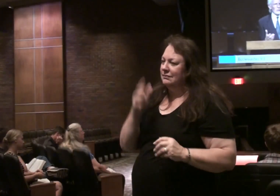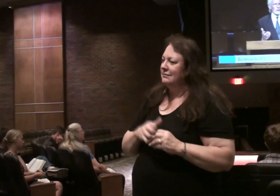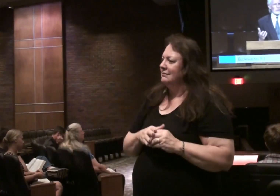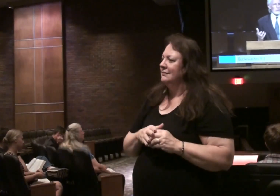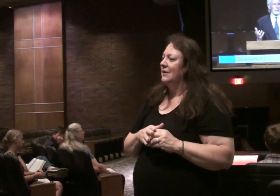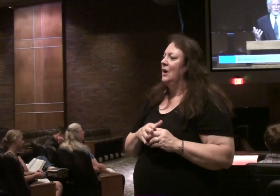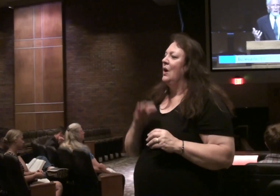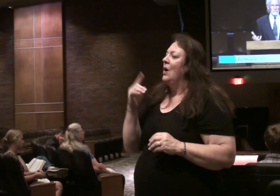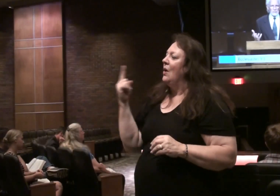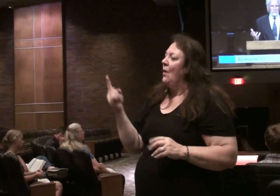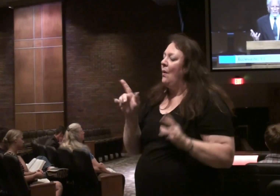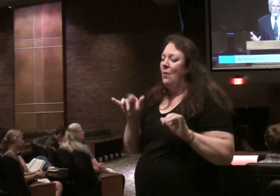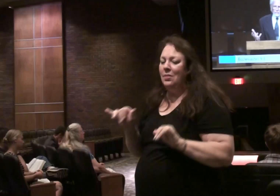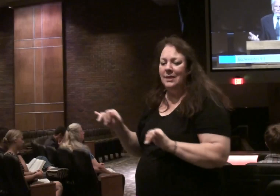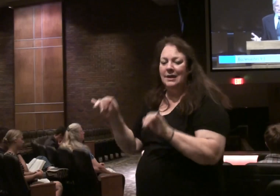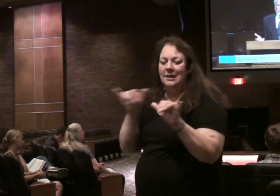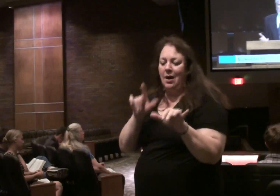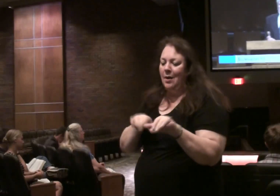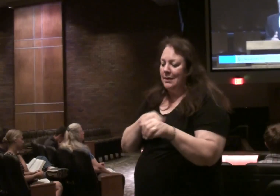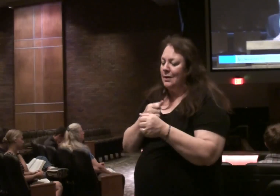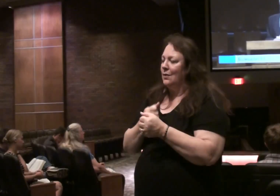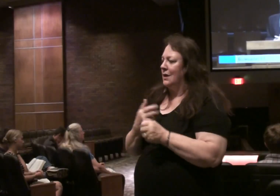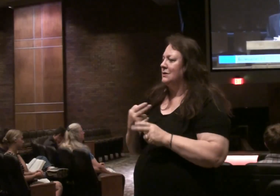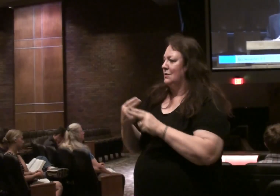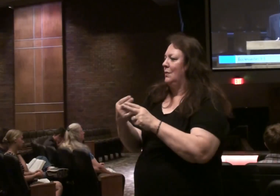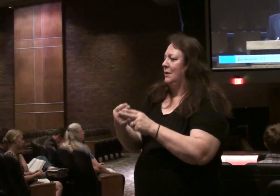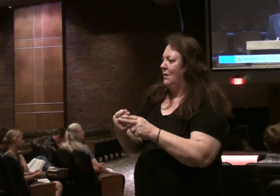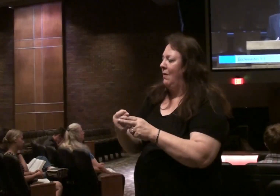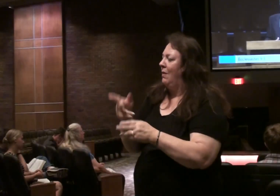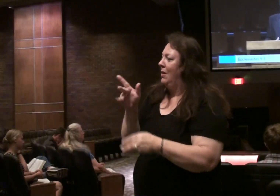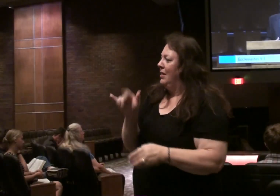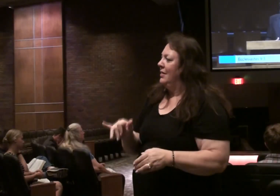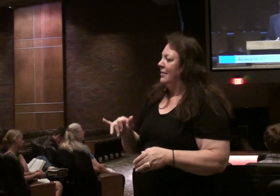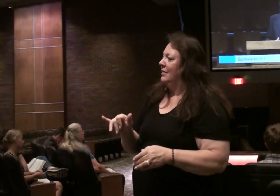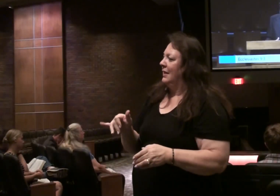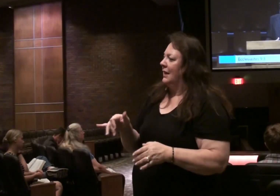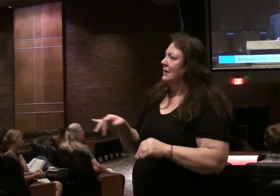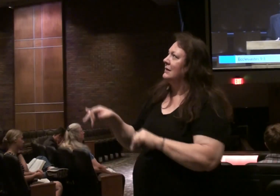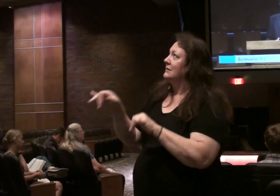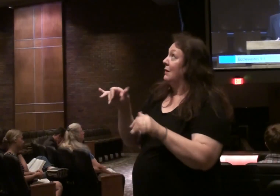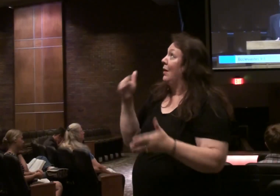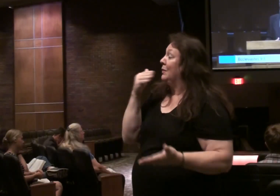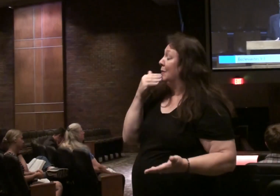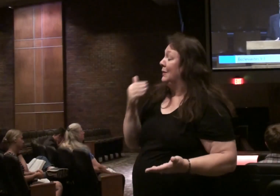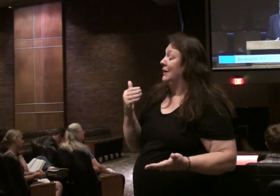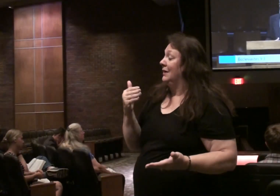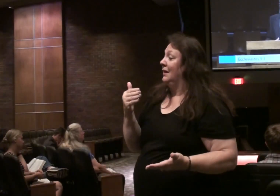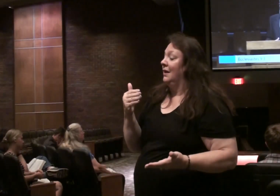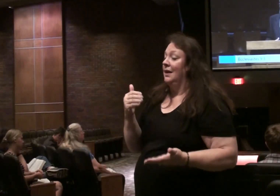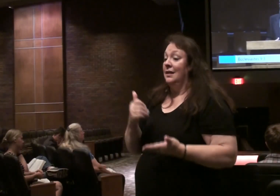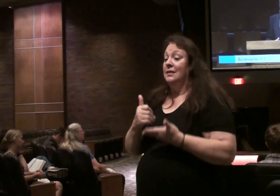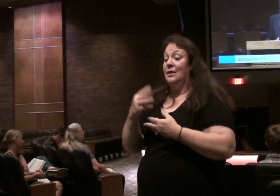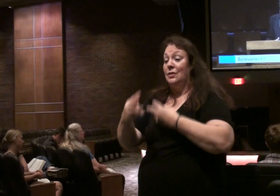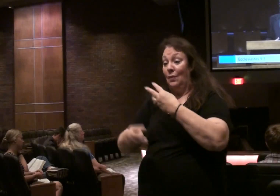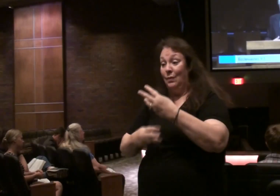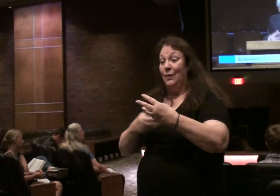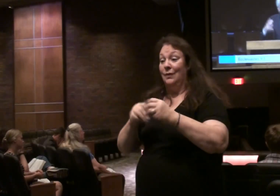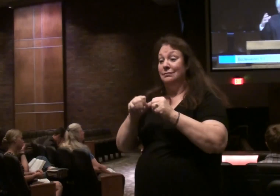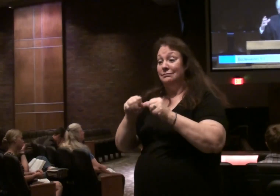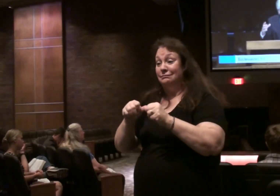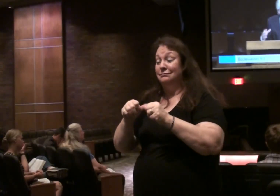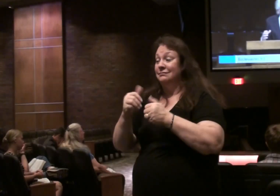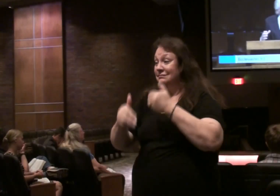It's only the common grace, as we refer to it, of God, that is common and universal, that enables the world to function. And